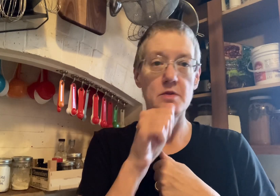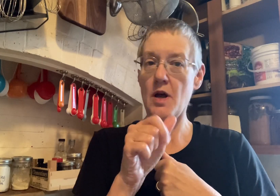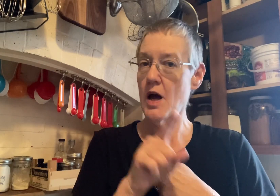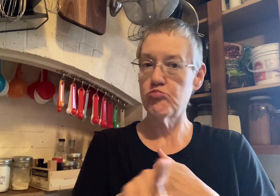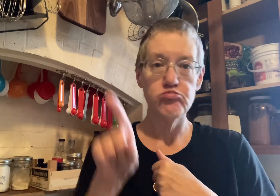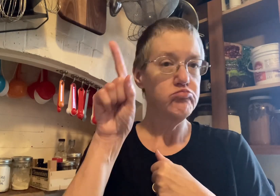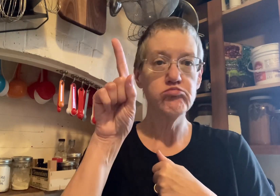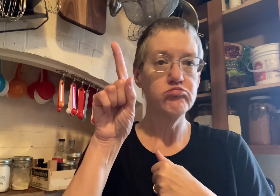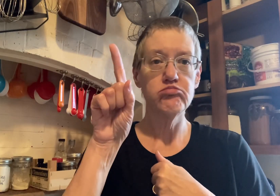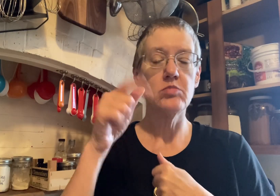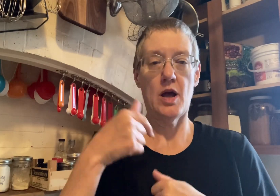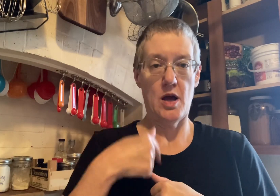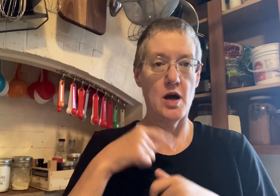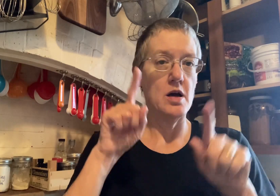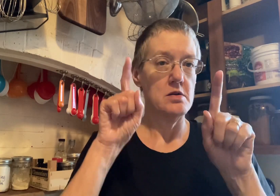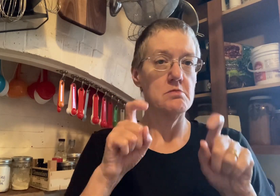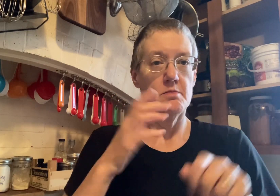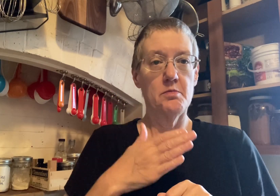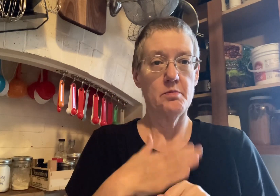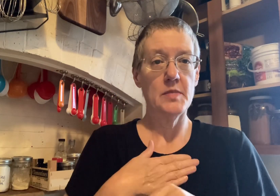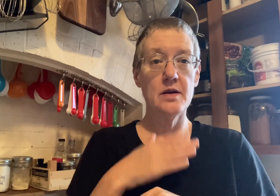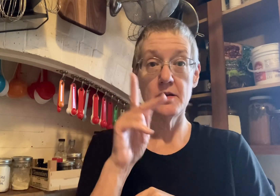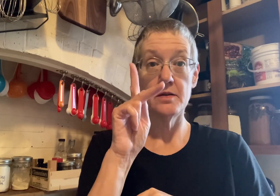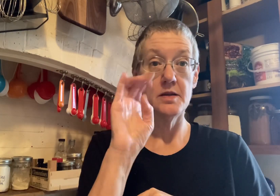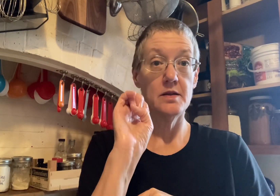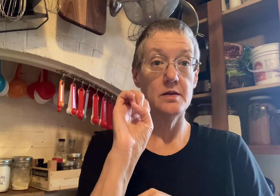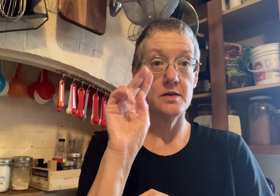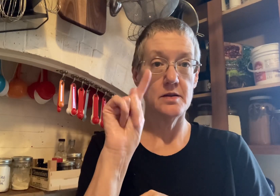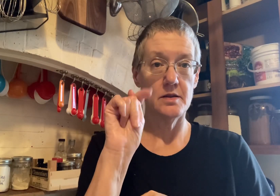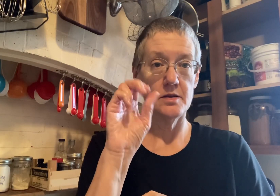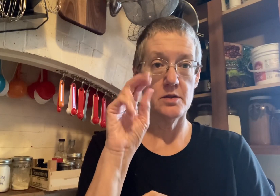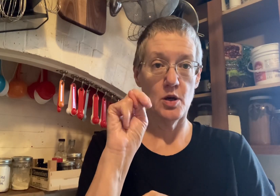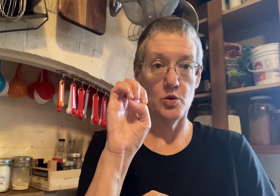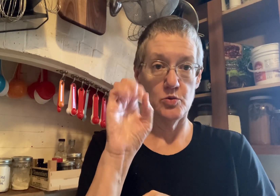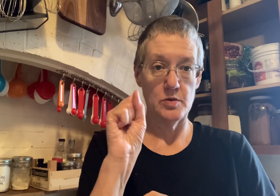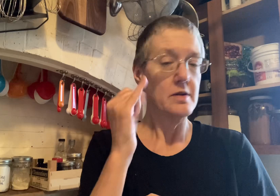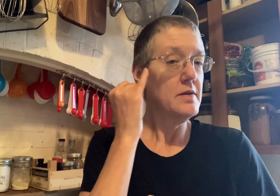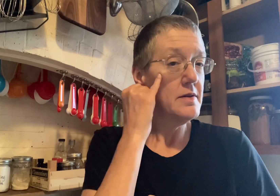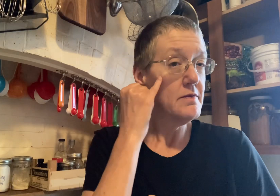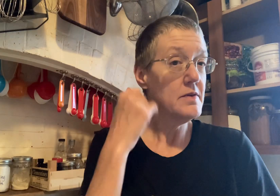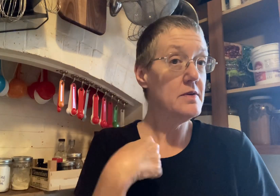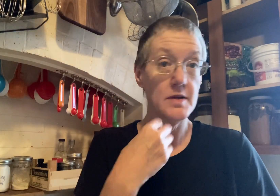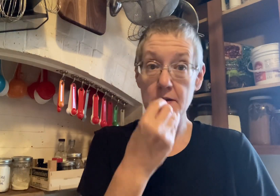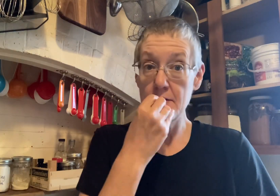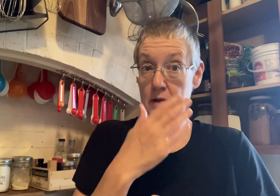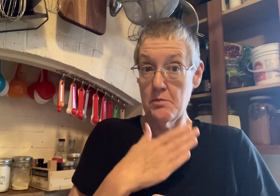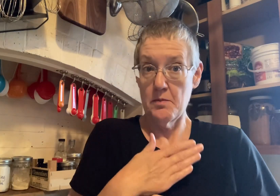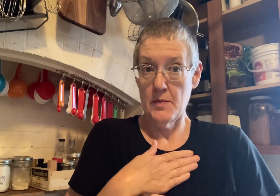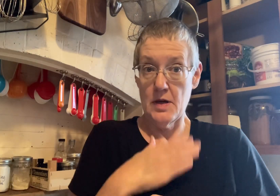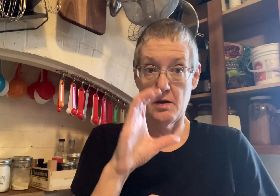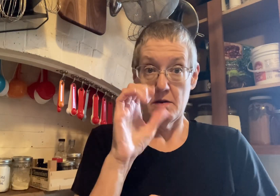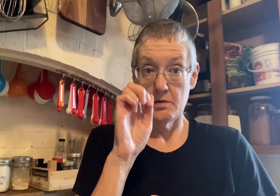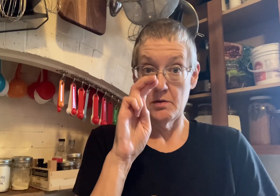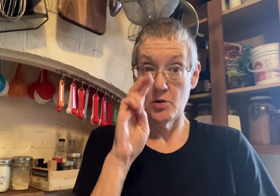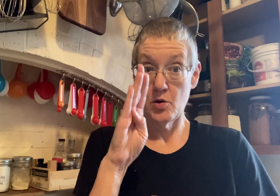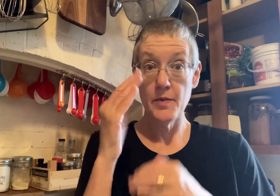sugar, and it doesn't spike it. I've tested my blood ketones, and it doesn't stop me from burning